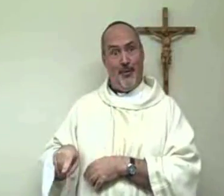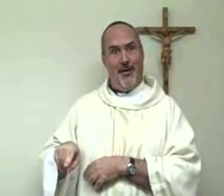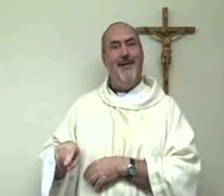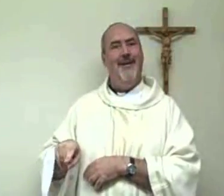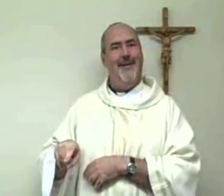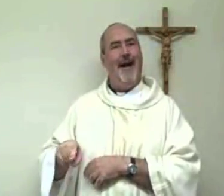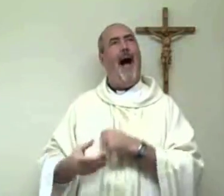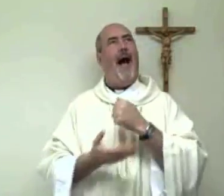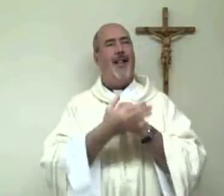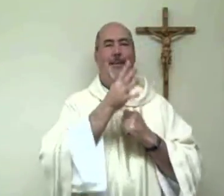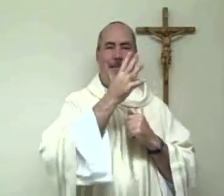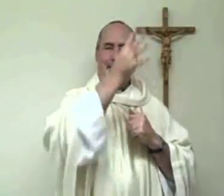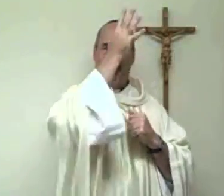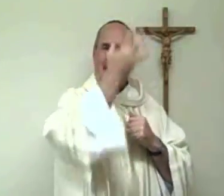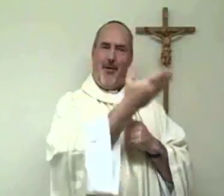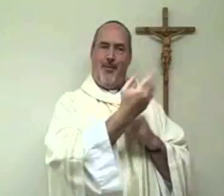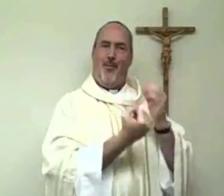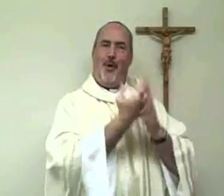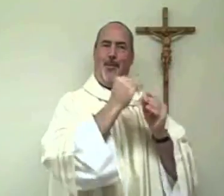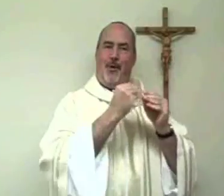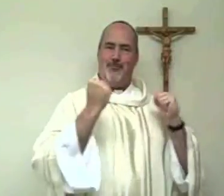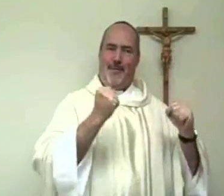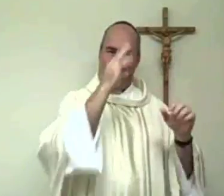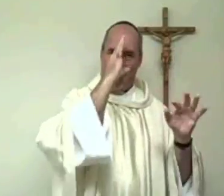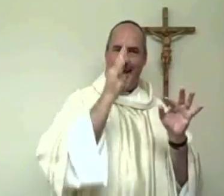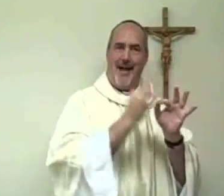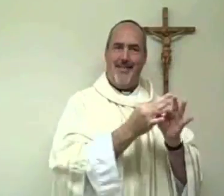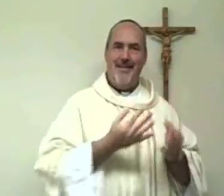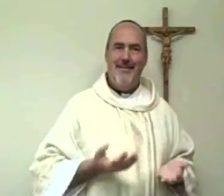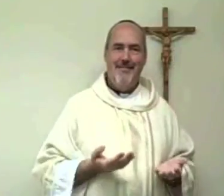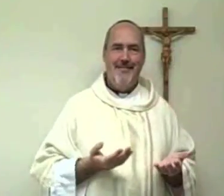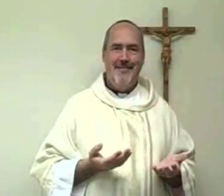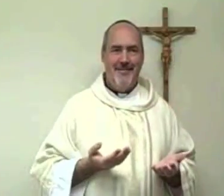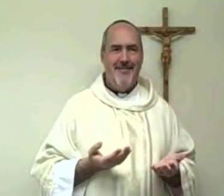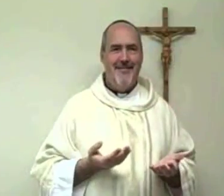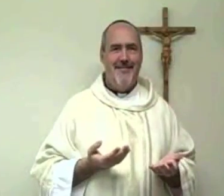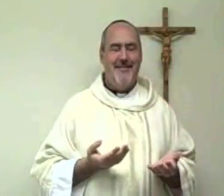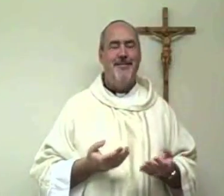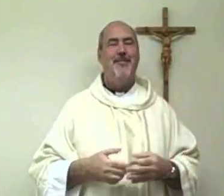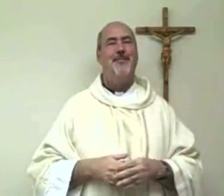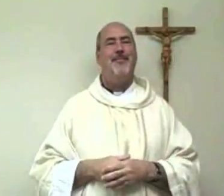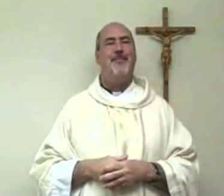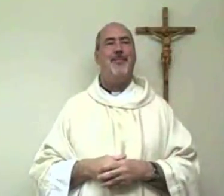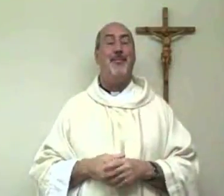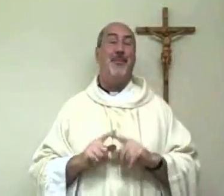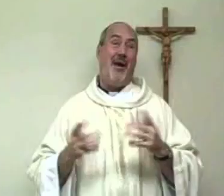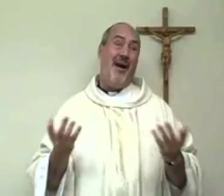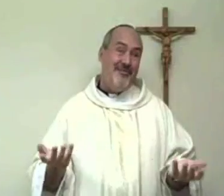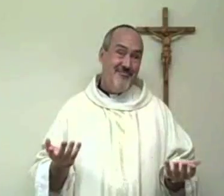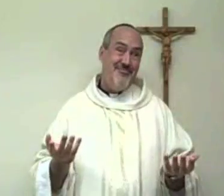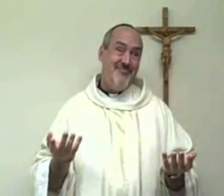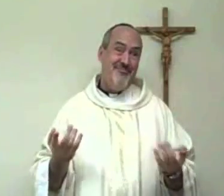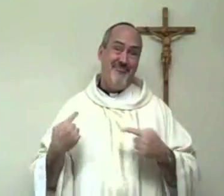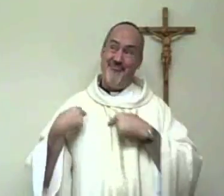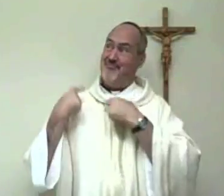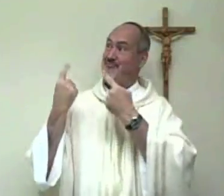God and about faith and help them grow in their faith as they mature. And children also